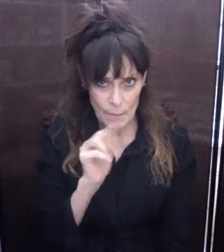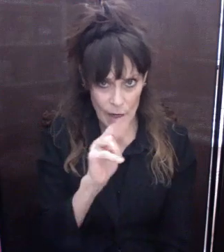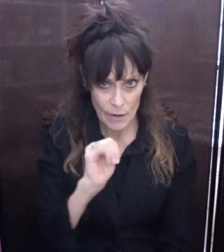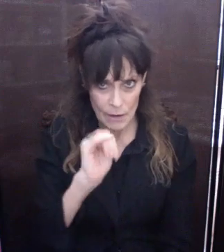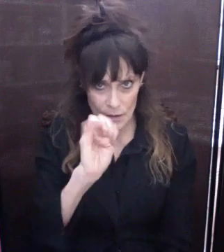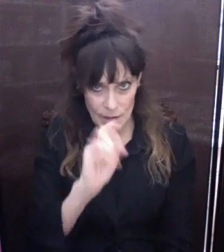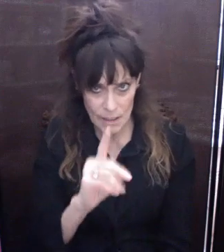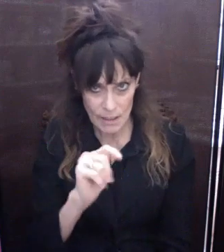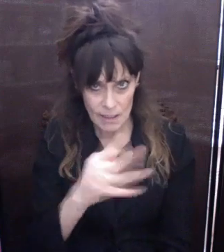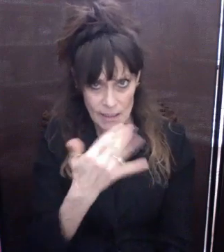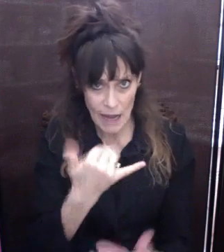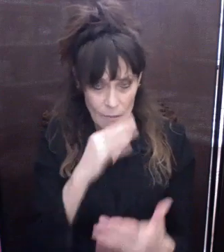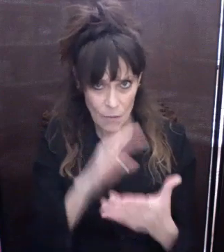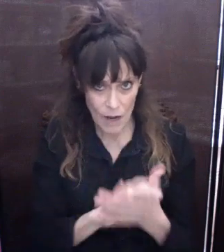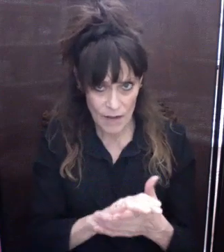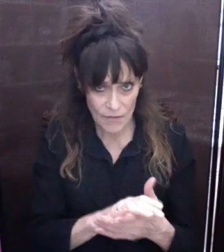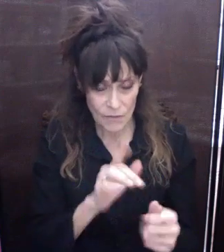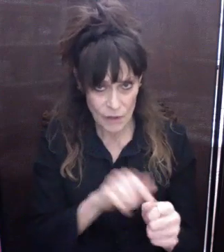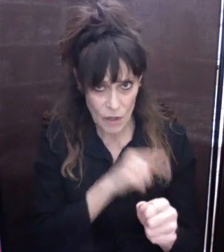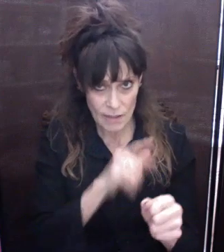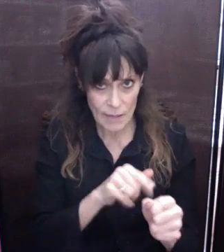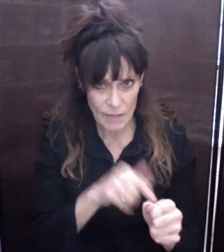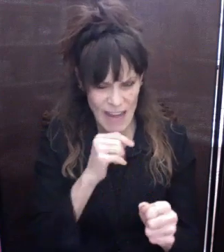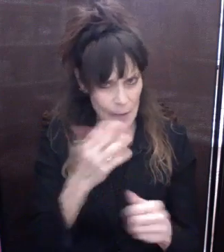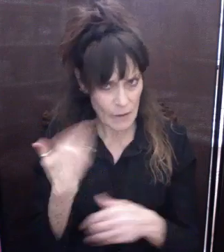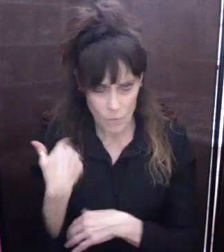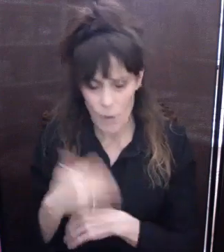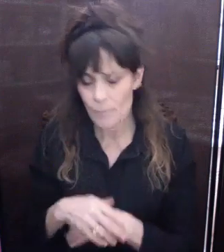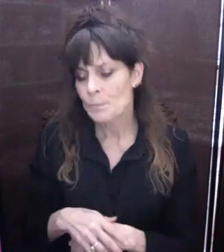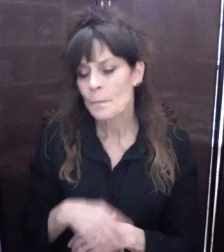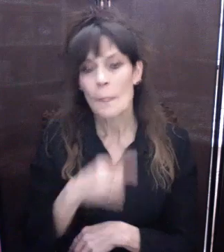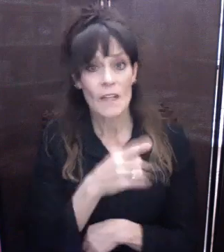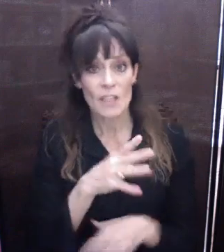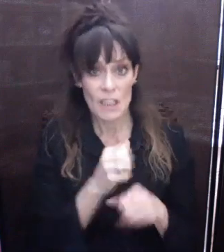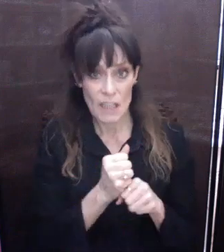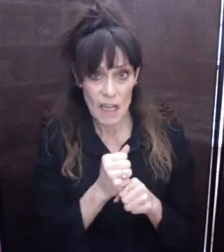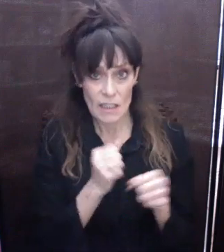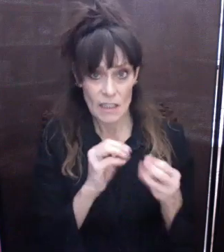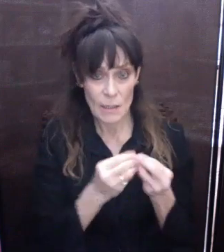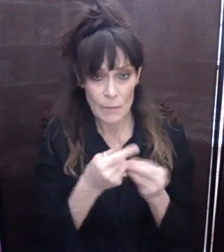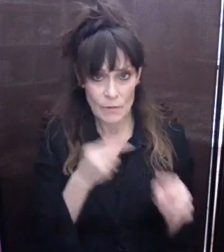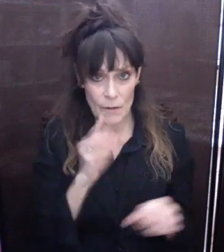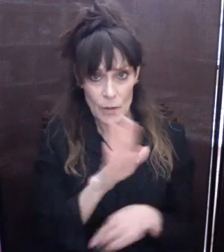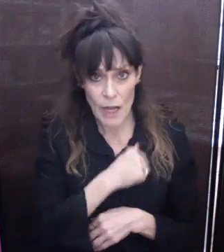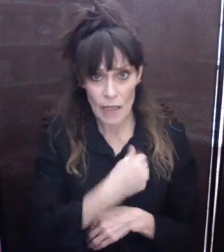and has been my wife for a while, but was not at the time. And she had gotten the number from her Al-Anon sponsor.